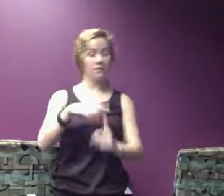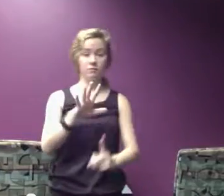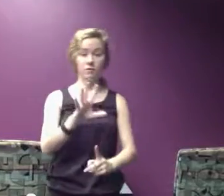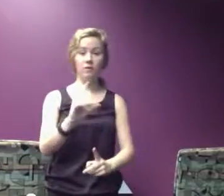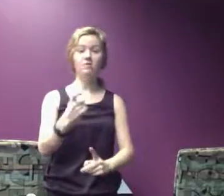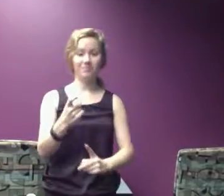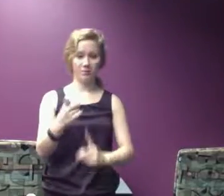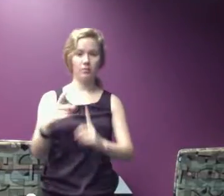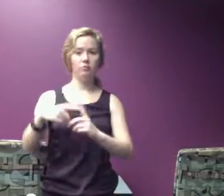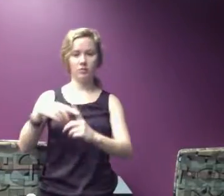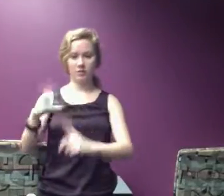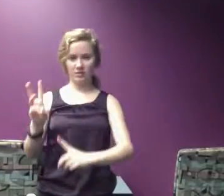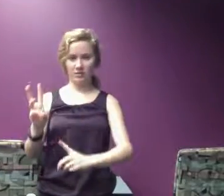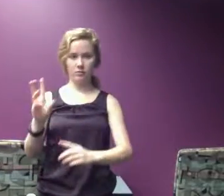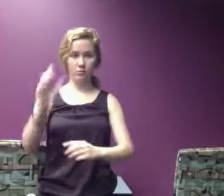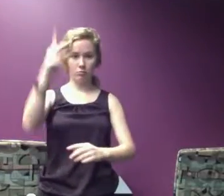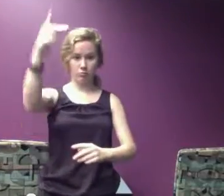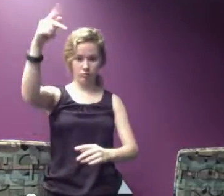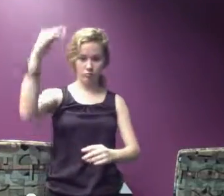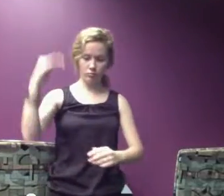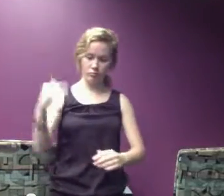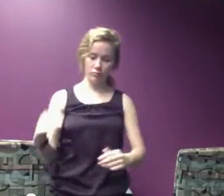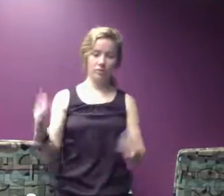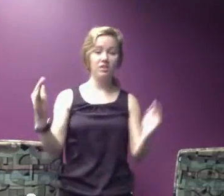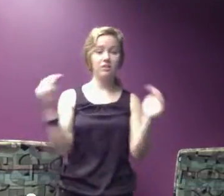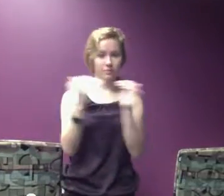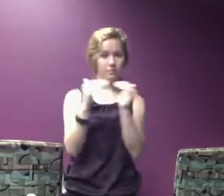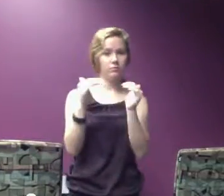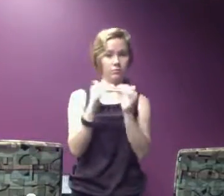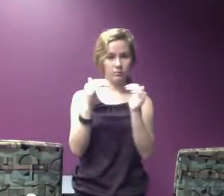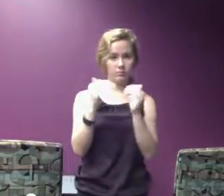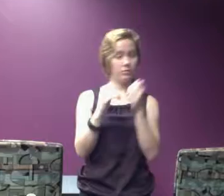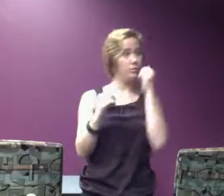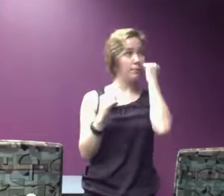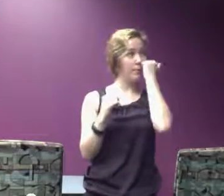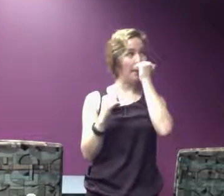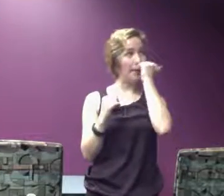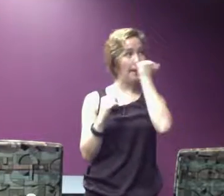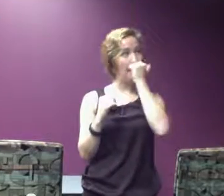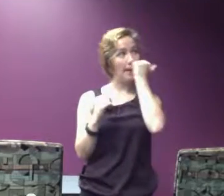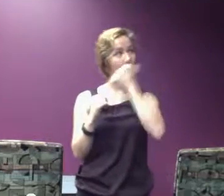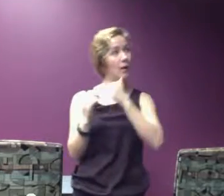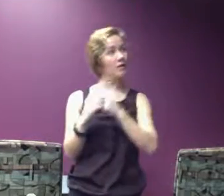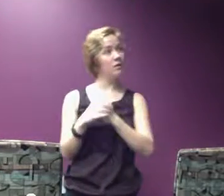X squared plus 5x plus 6. And those two, they're equal.